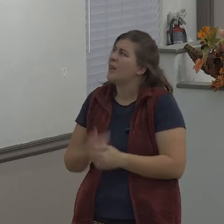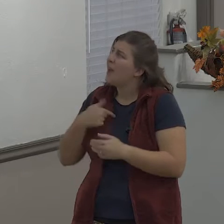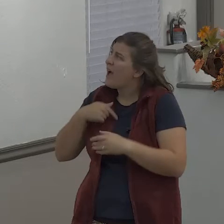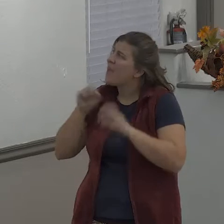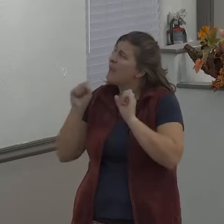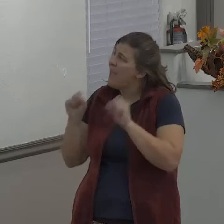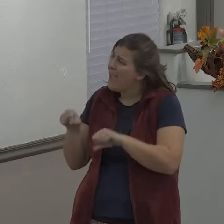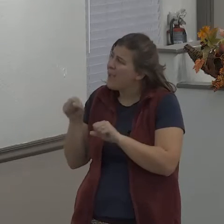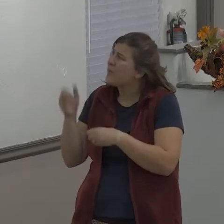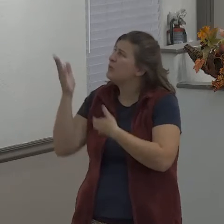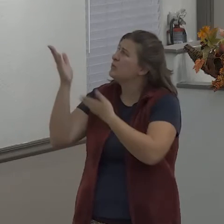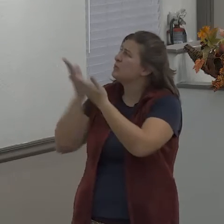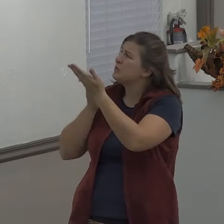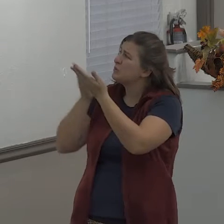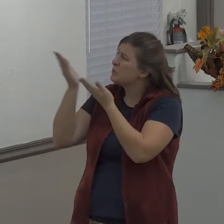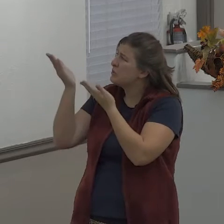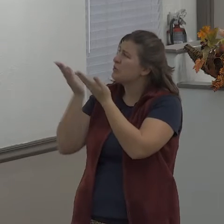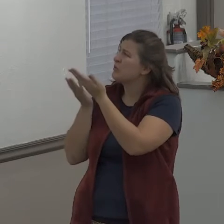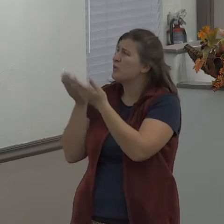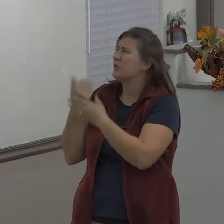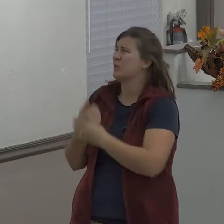that I can serve Him.